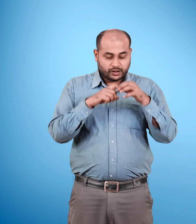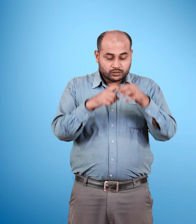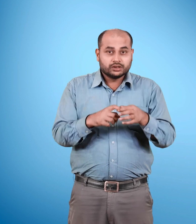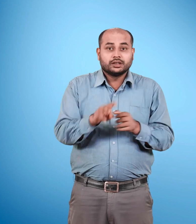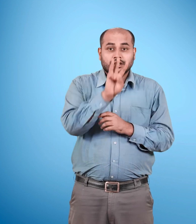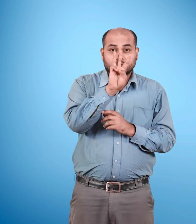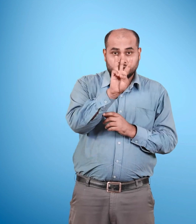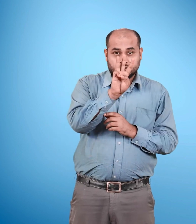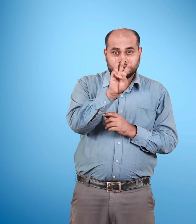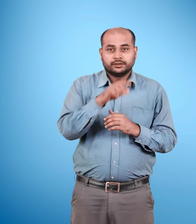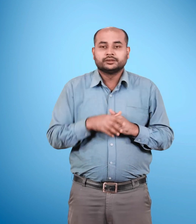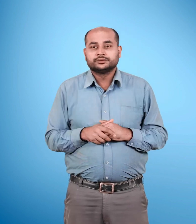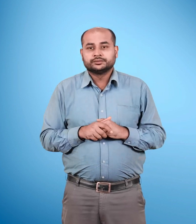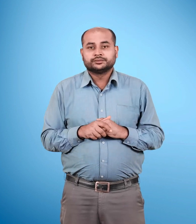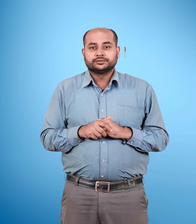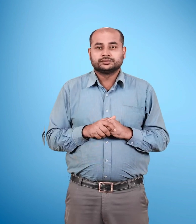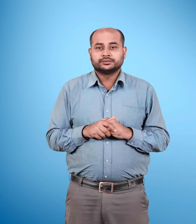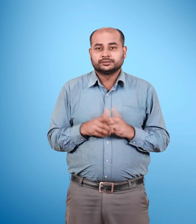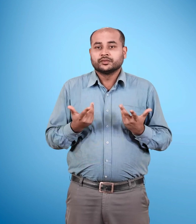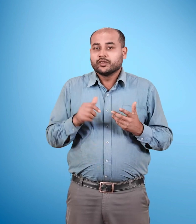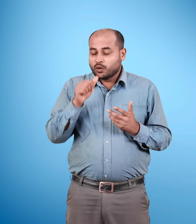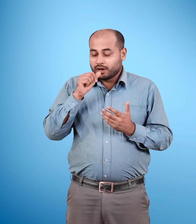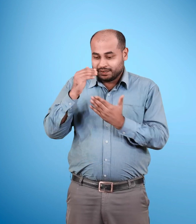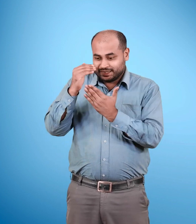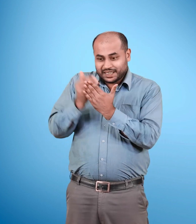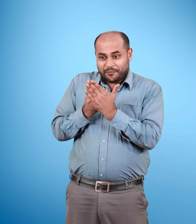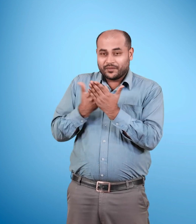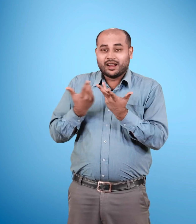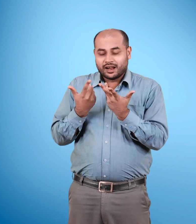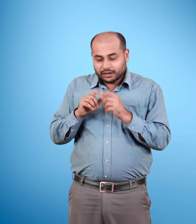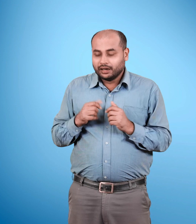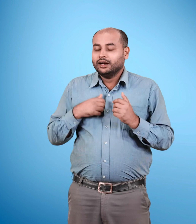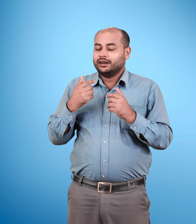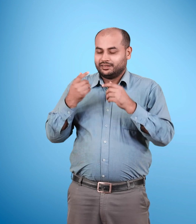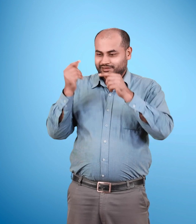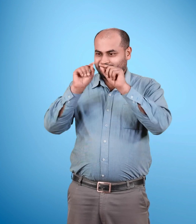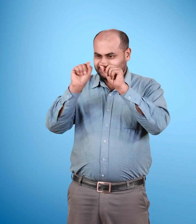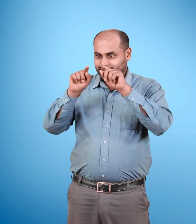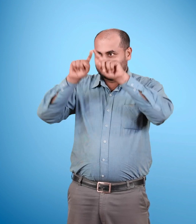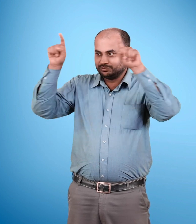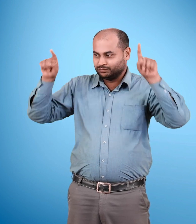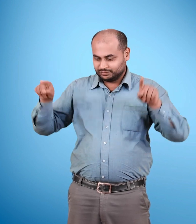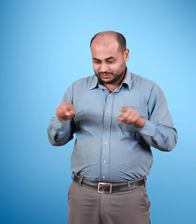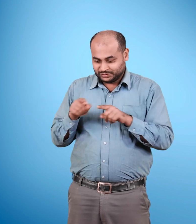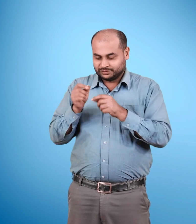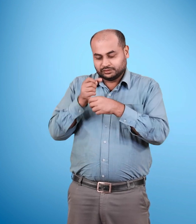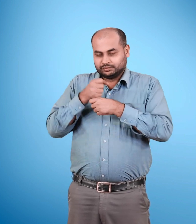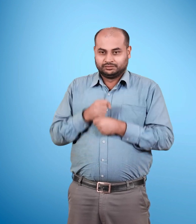3. Prepare a poster on ways of